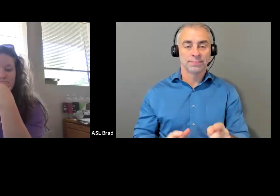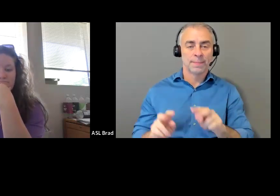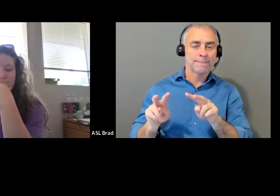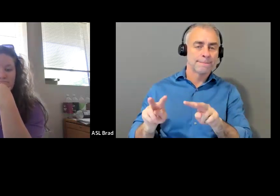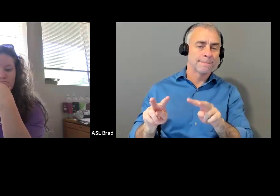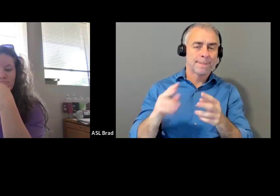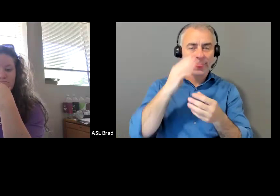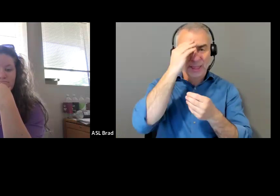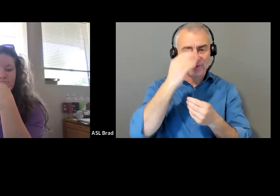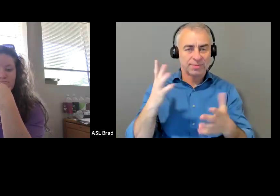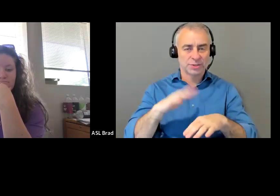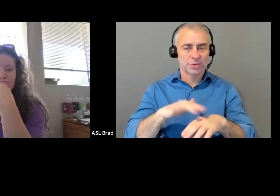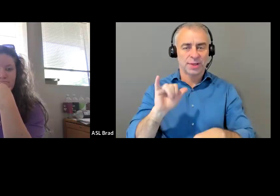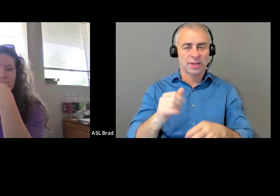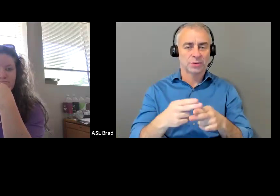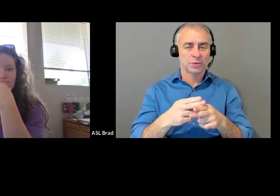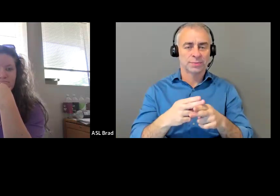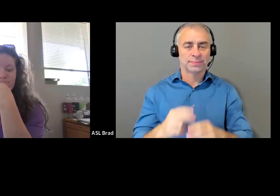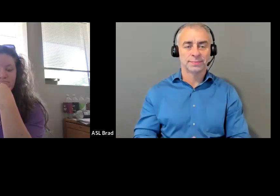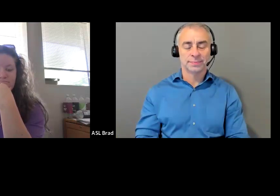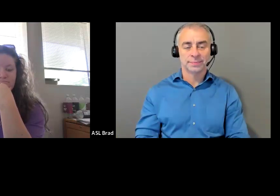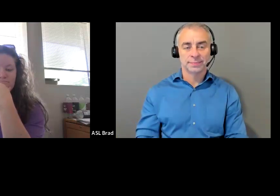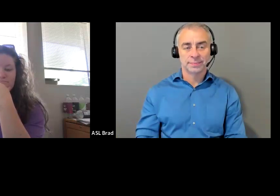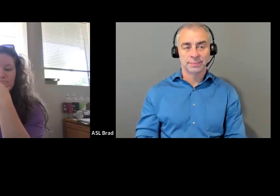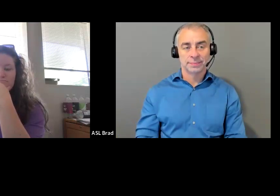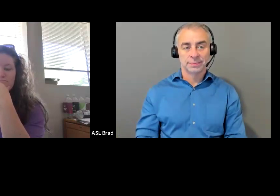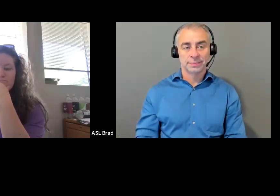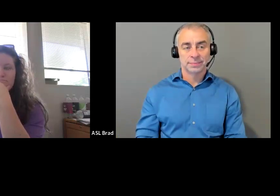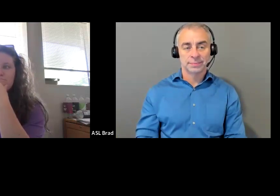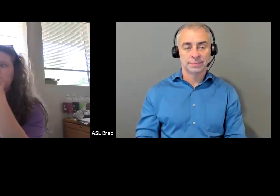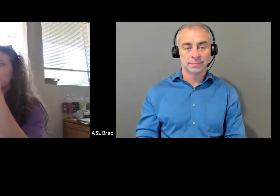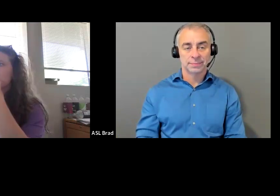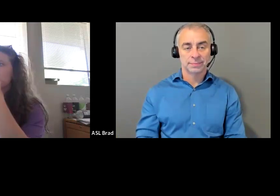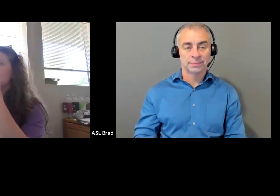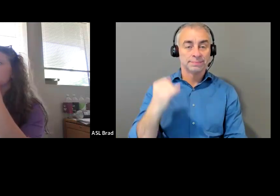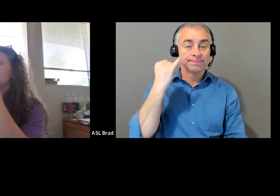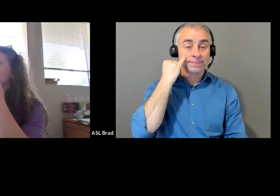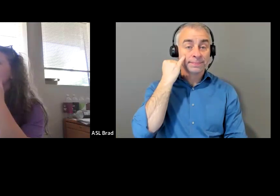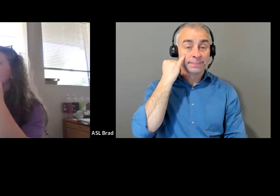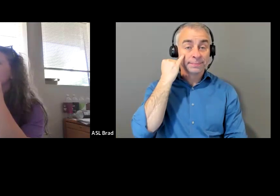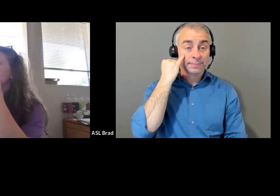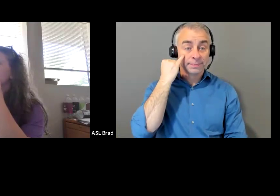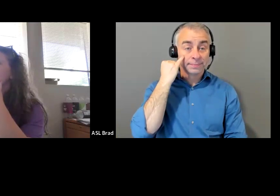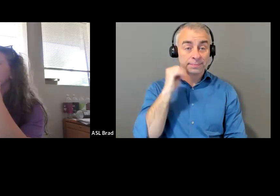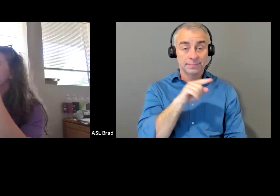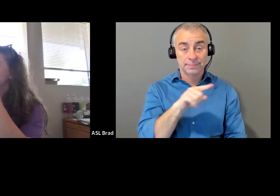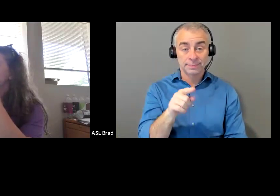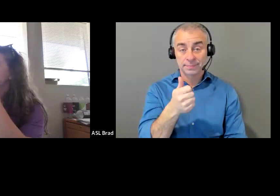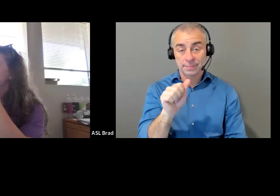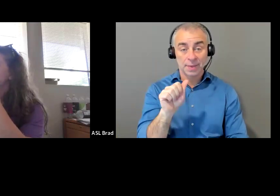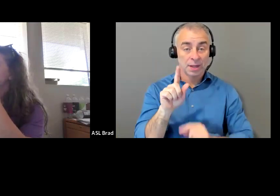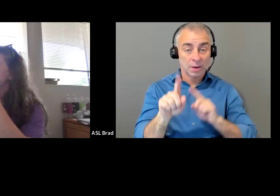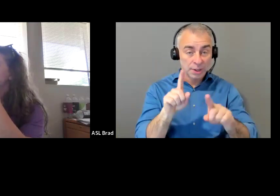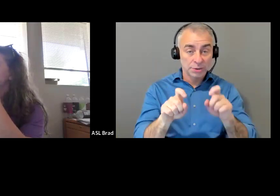information on that coming out soon. If anyone has any, questions or ideas